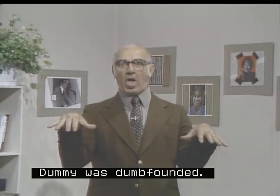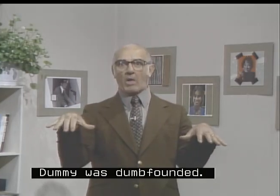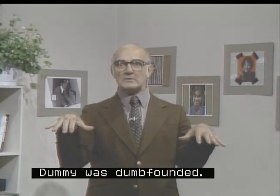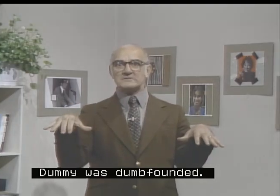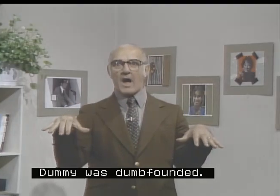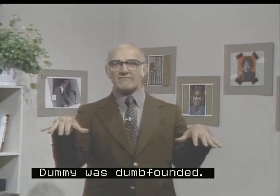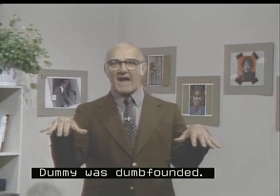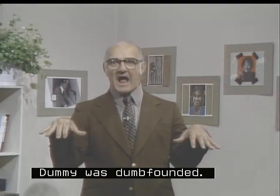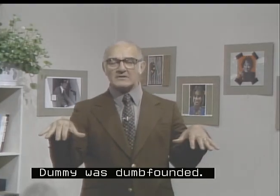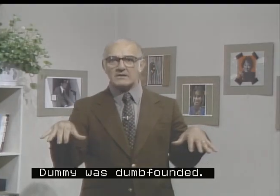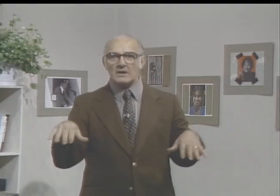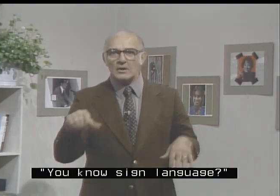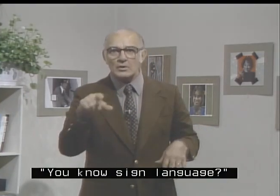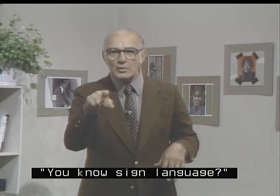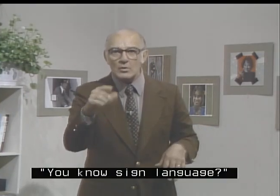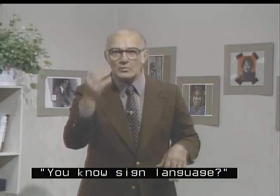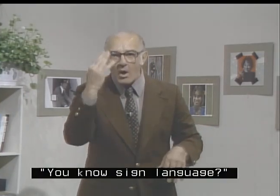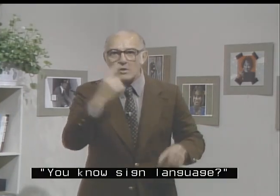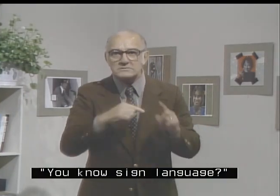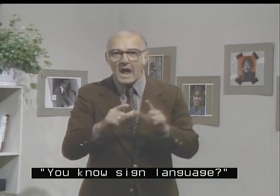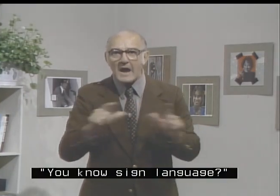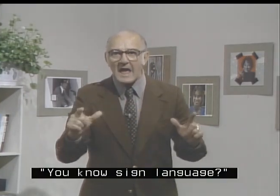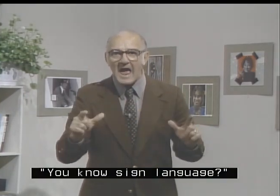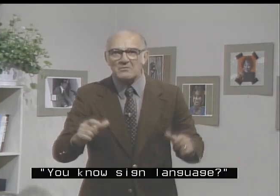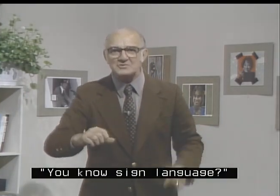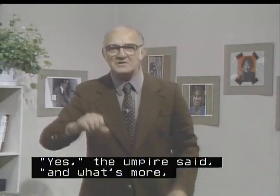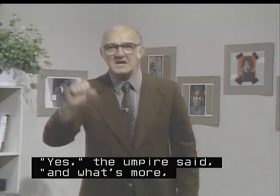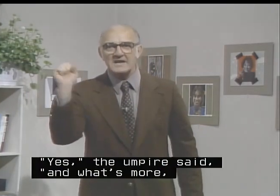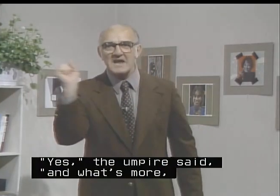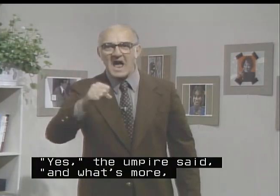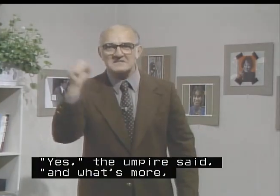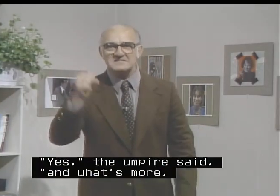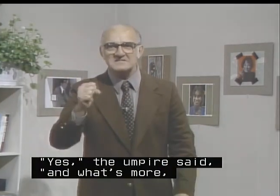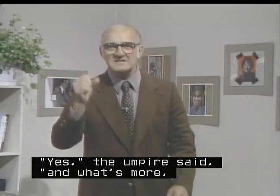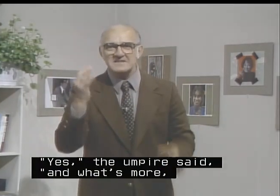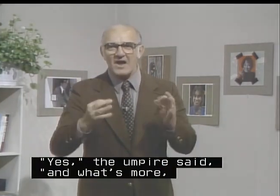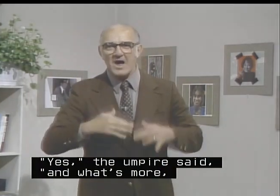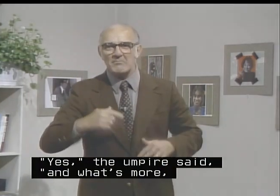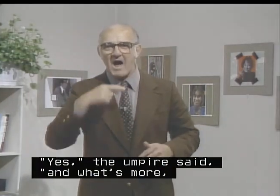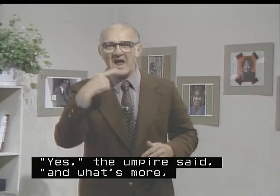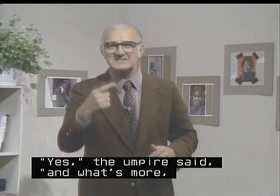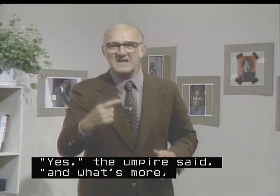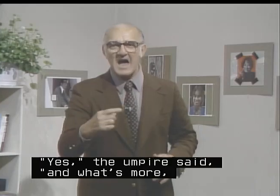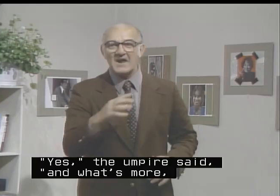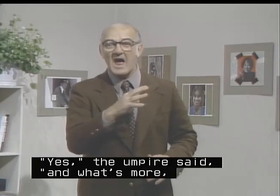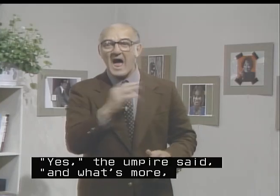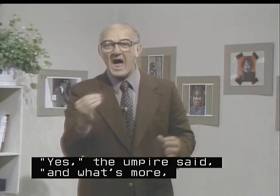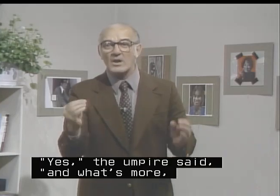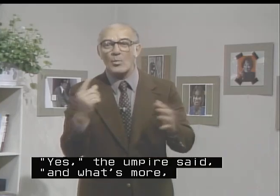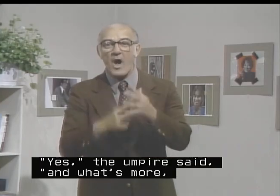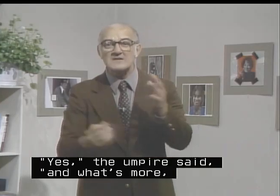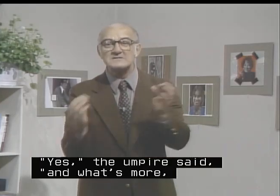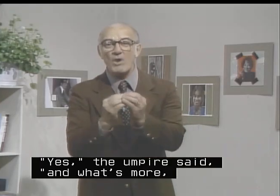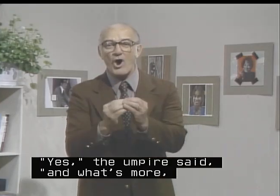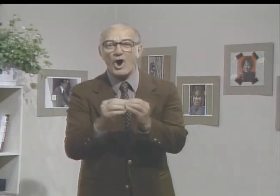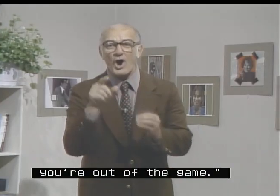was dumbfounded. You know sign language? Yes, the umpire said, and what's more,